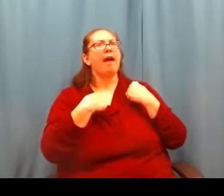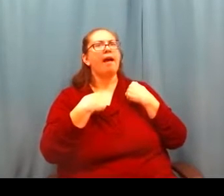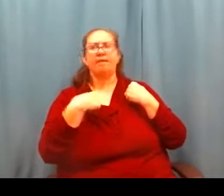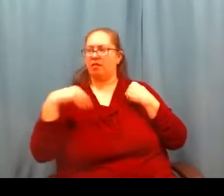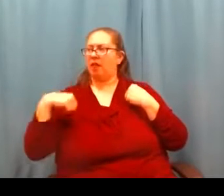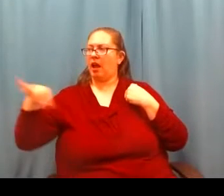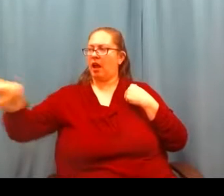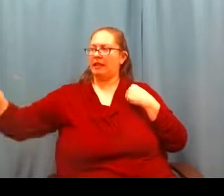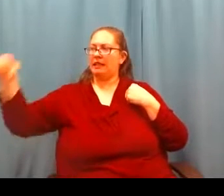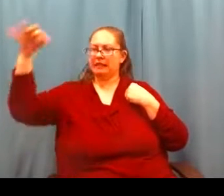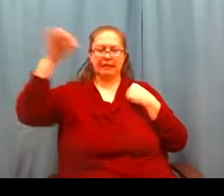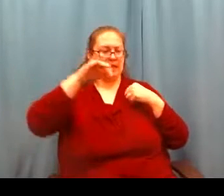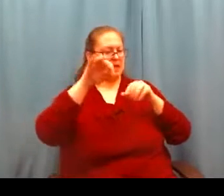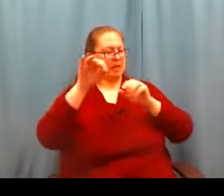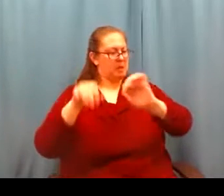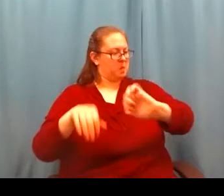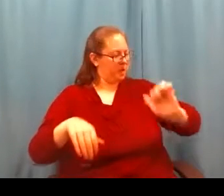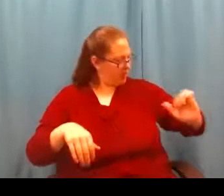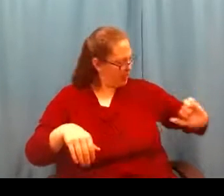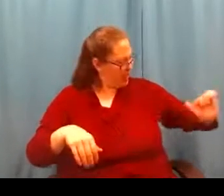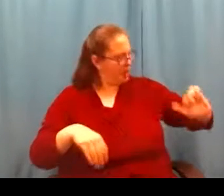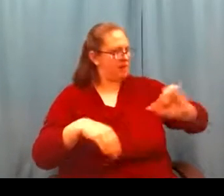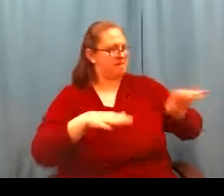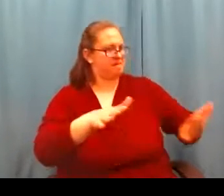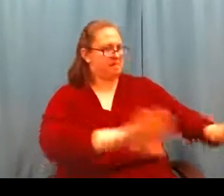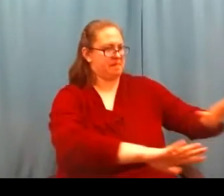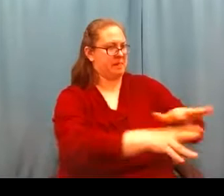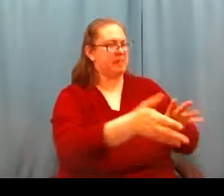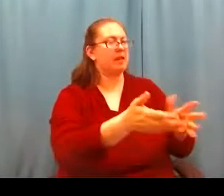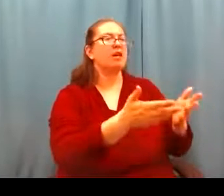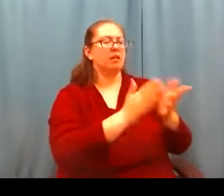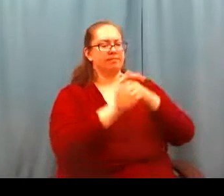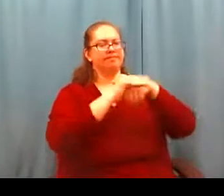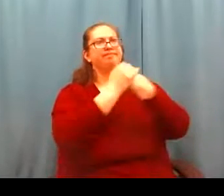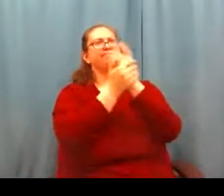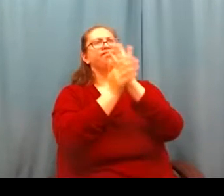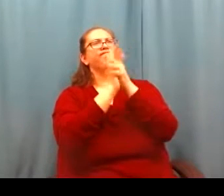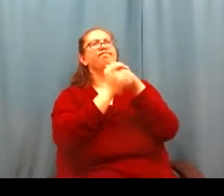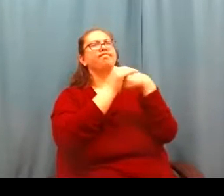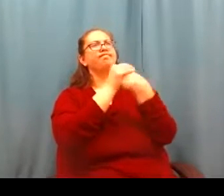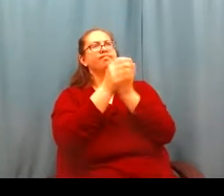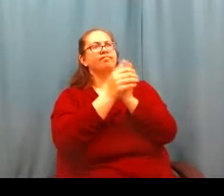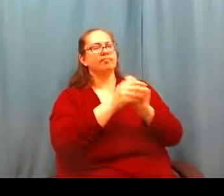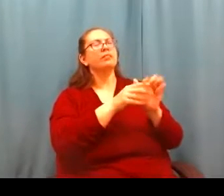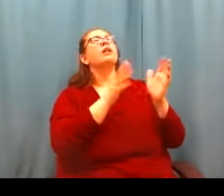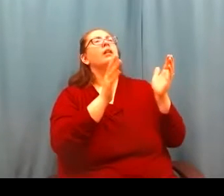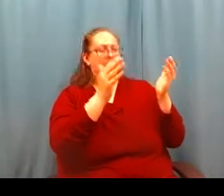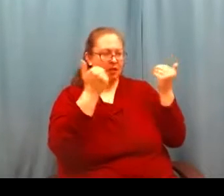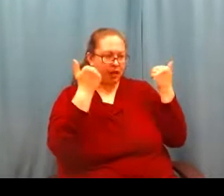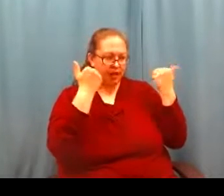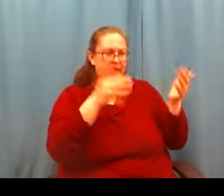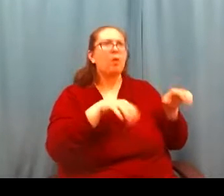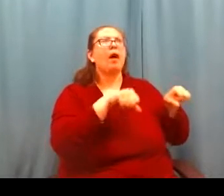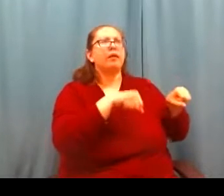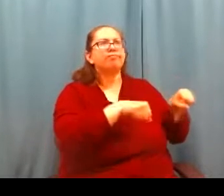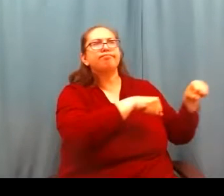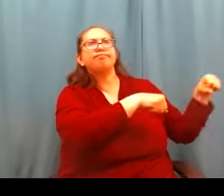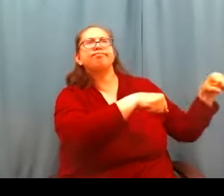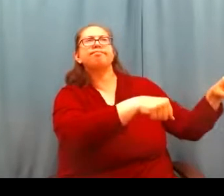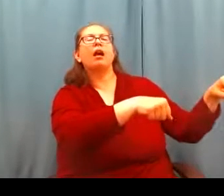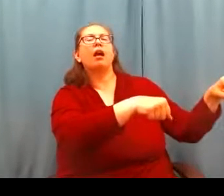take one of those and I wipe the cart off, wipe my hands off, and then go up. So I would